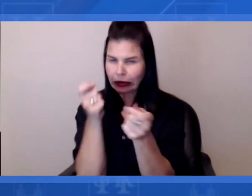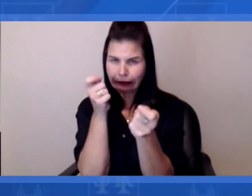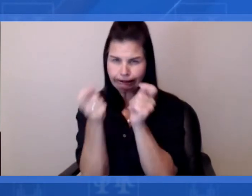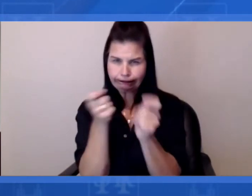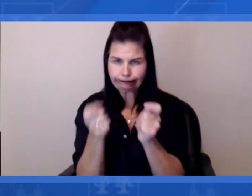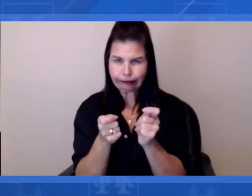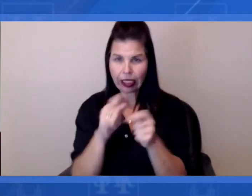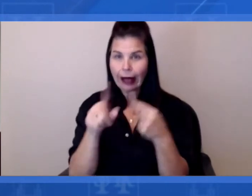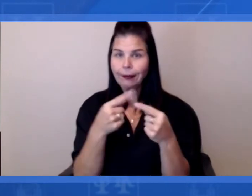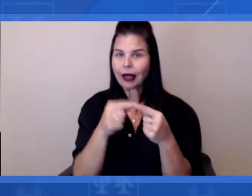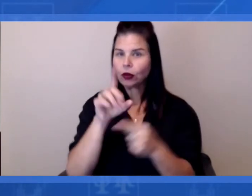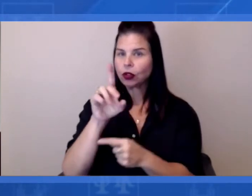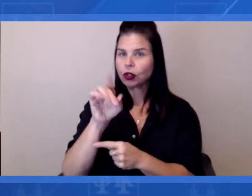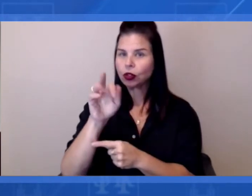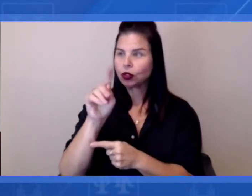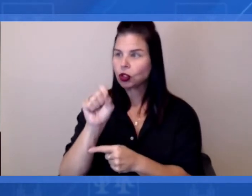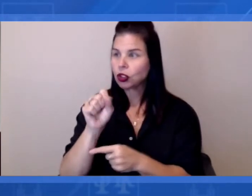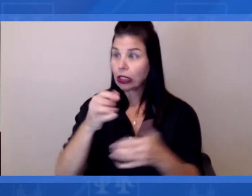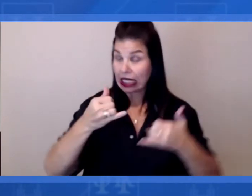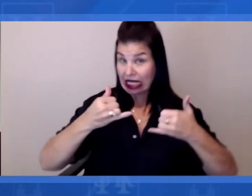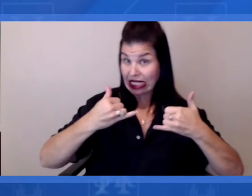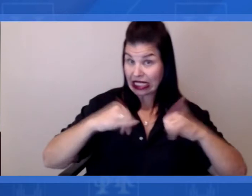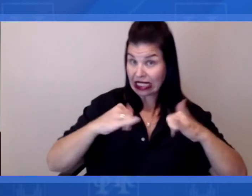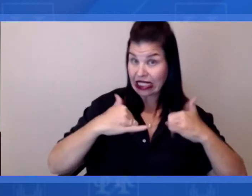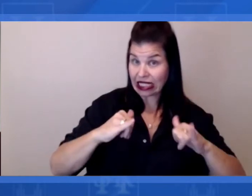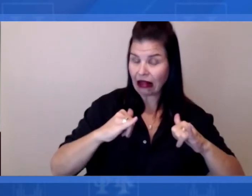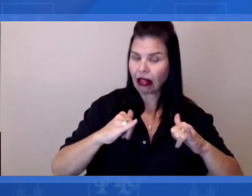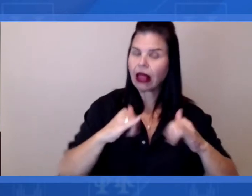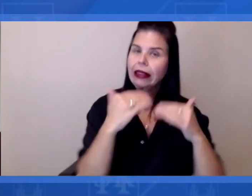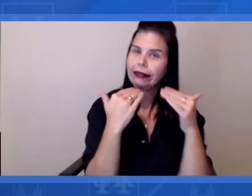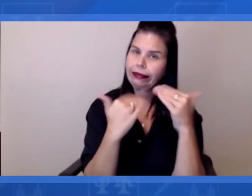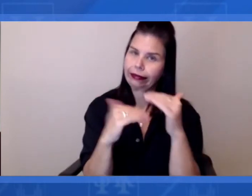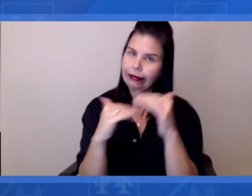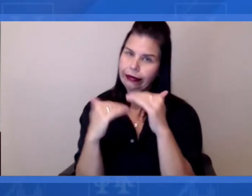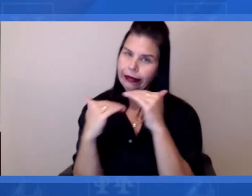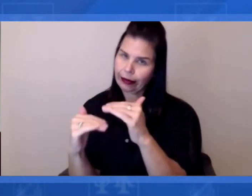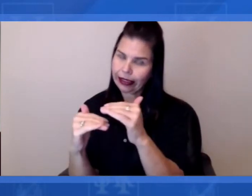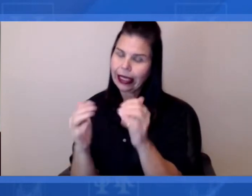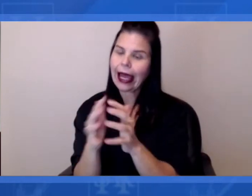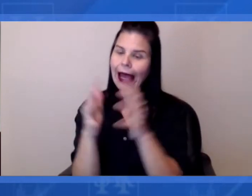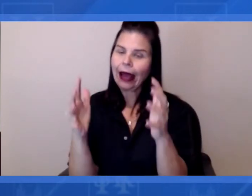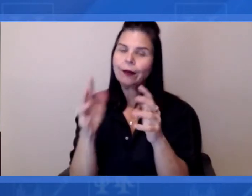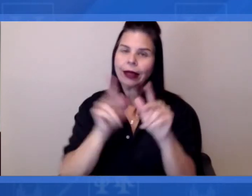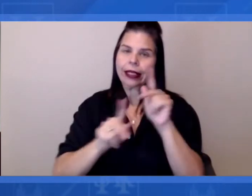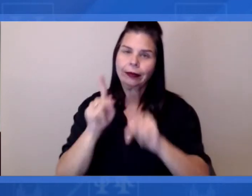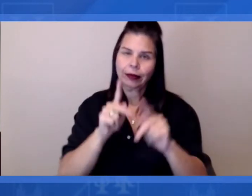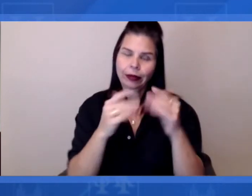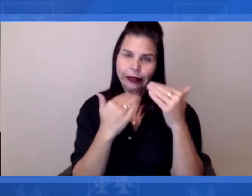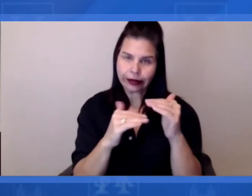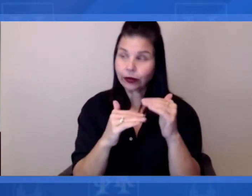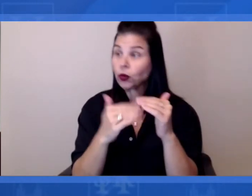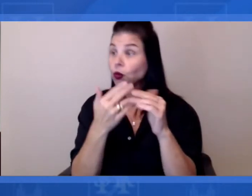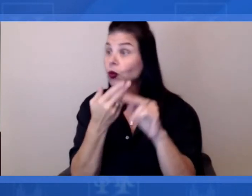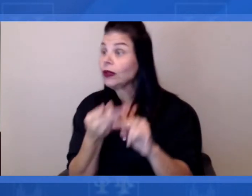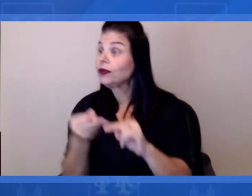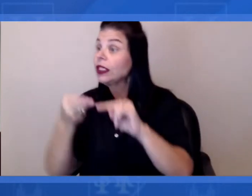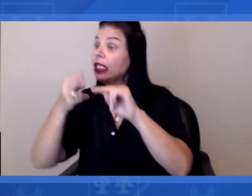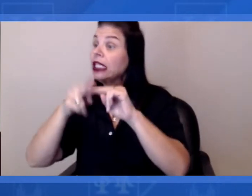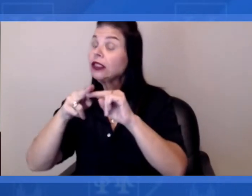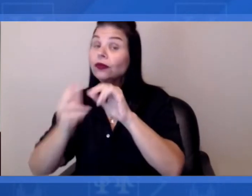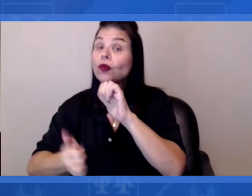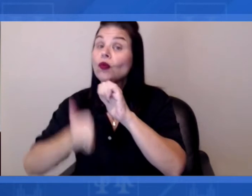We still have vehicle capacity limits. We have increased capacities for